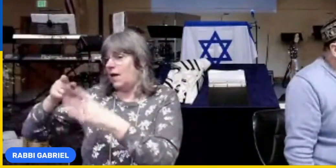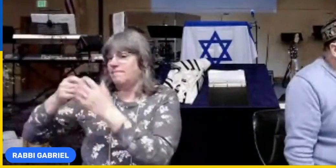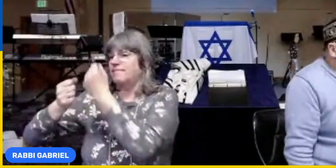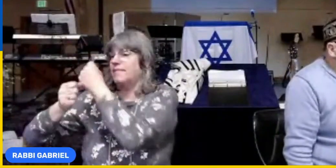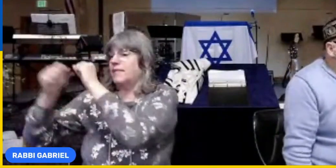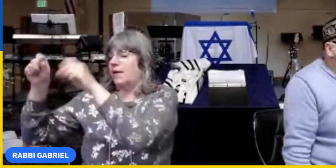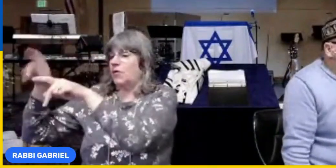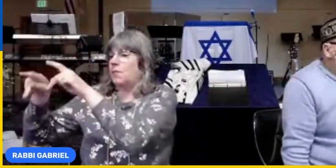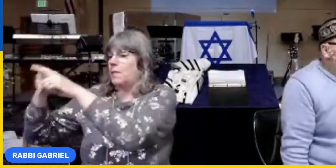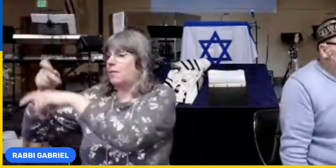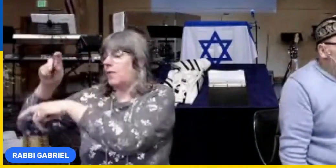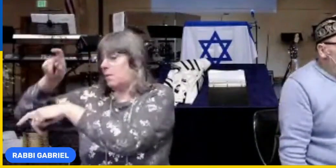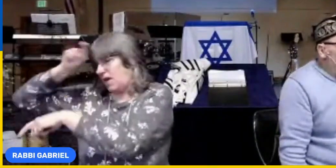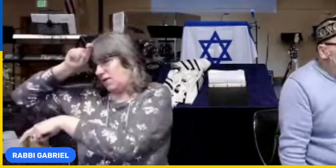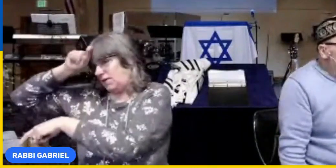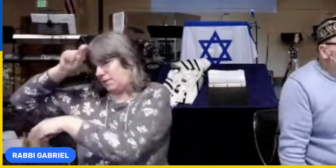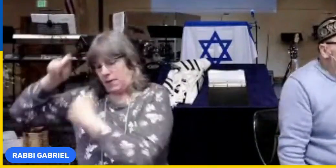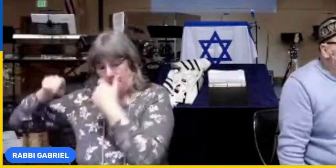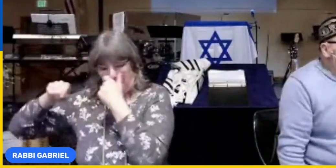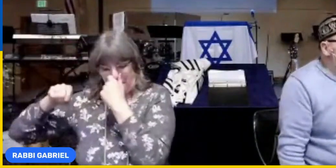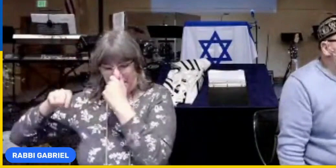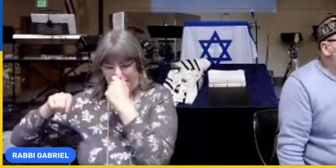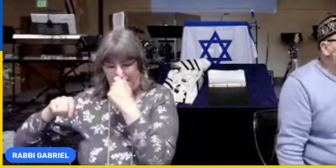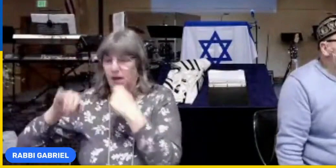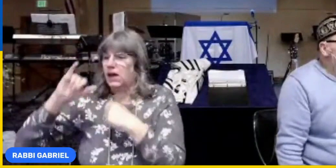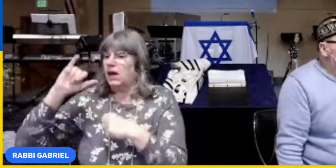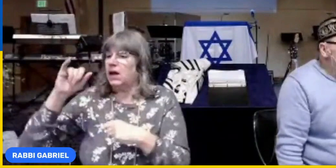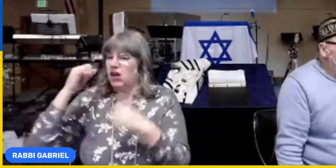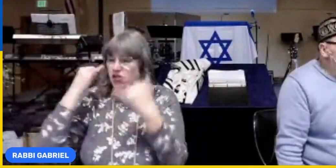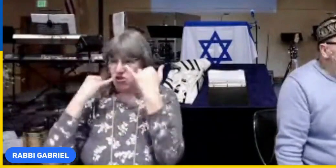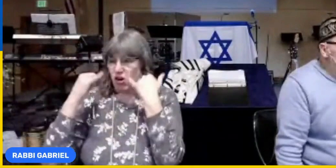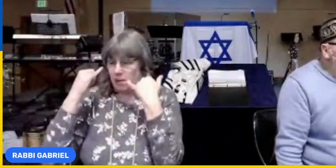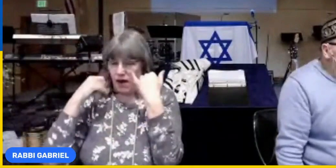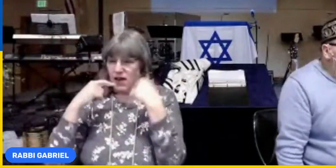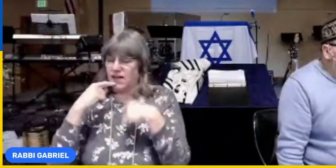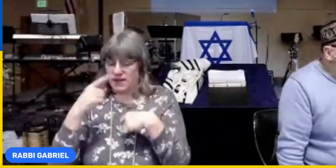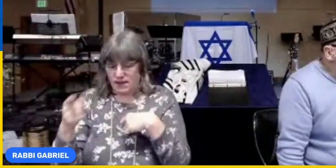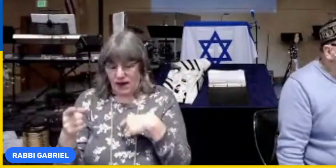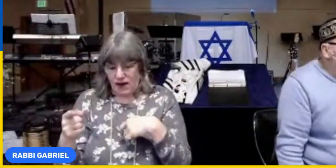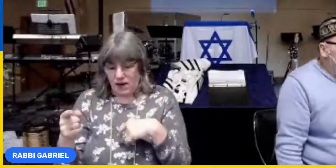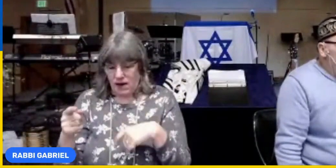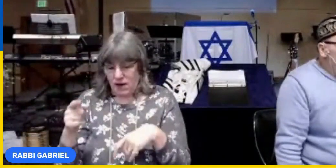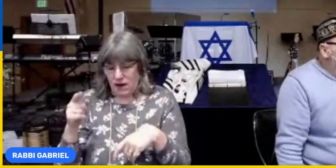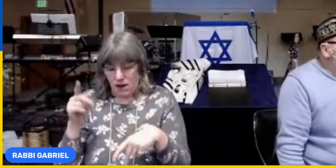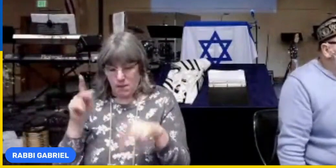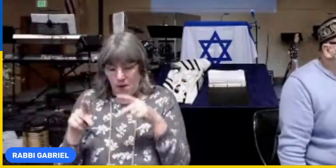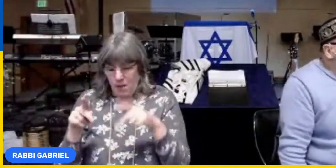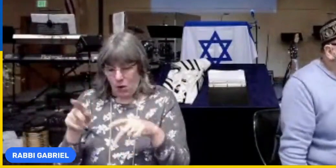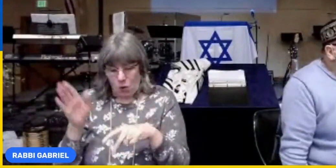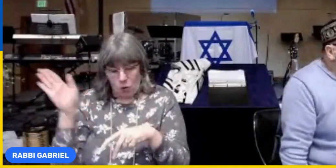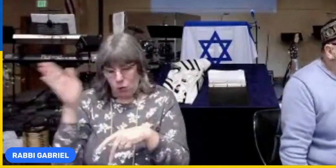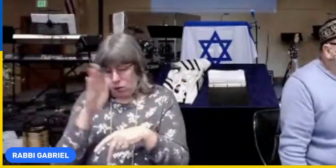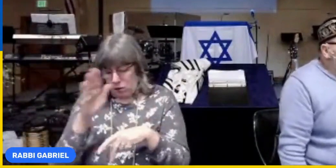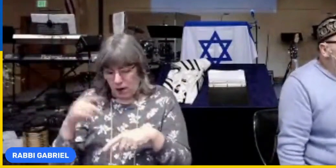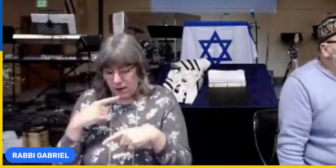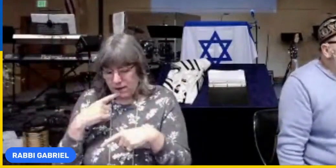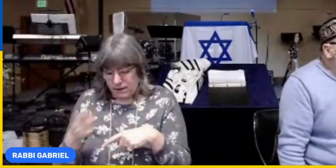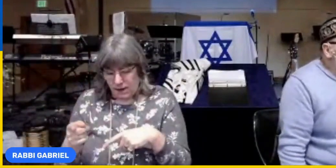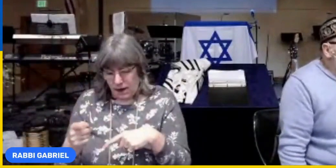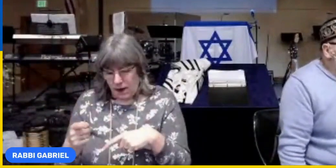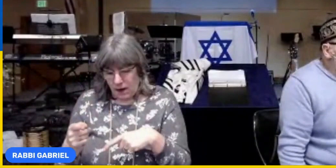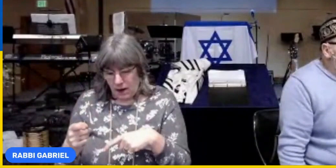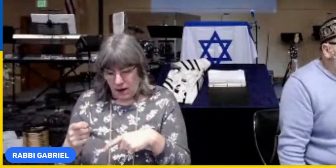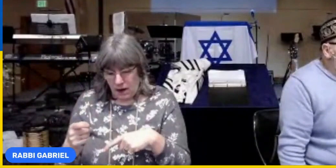Jeremiah said that in the future, people will no longer say, as the Lord lives,